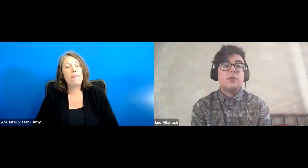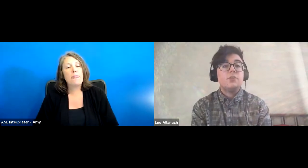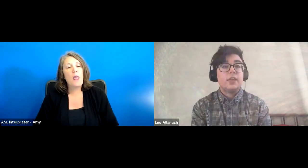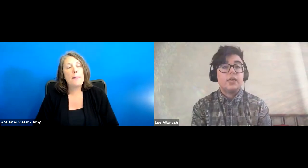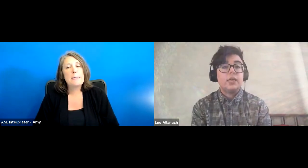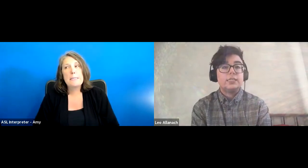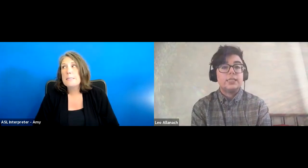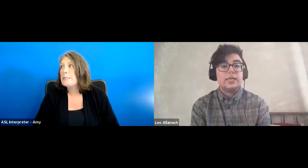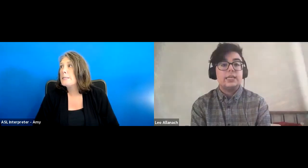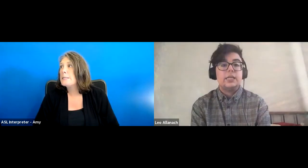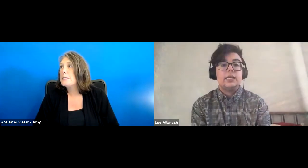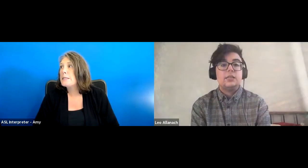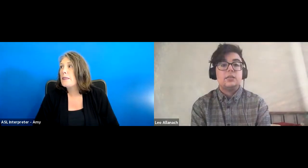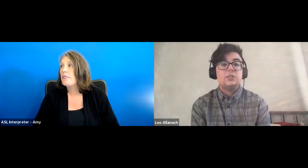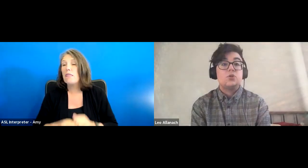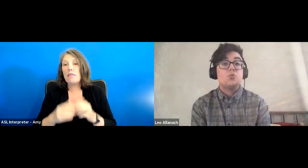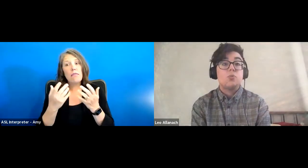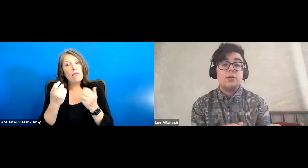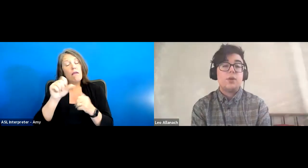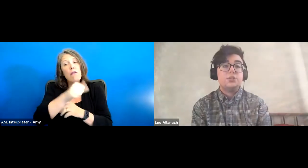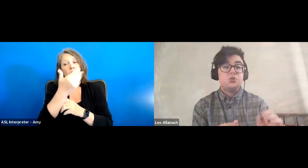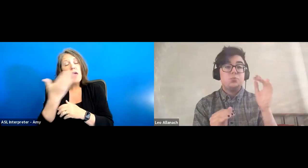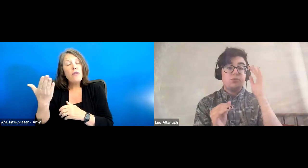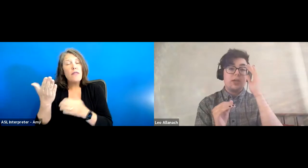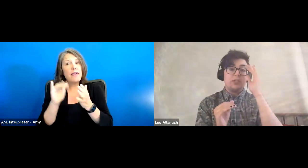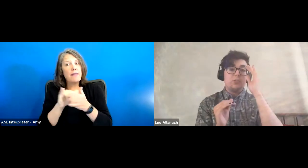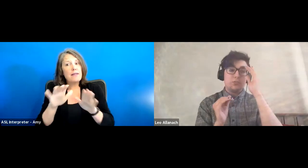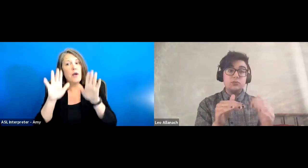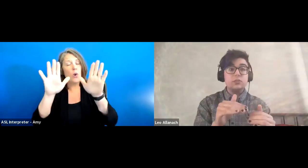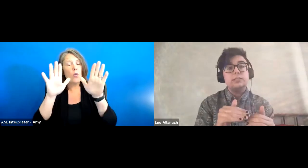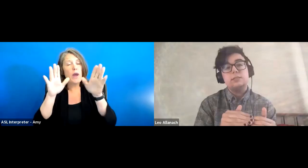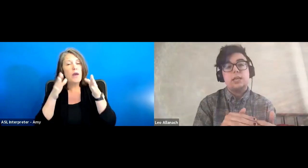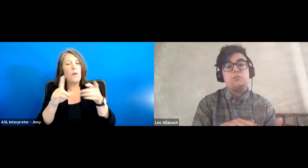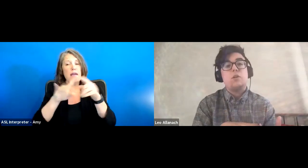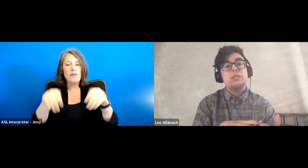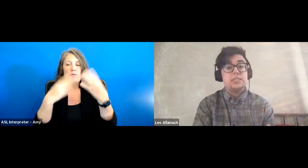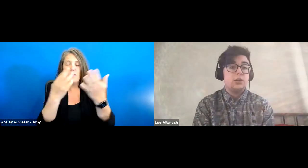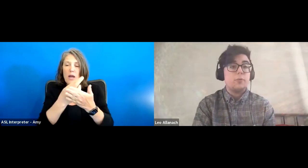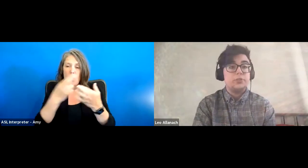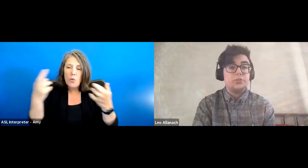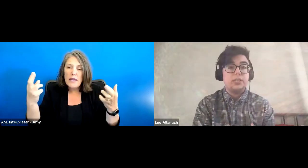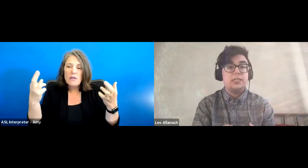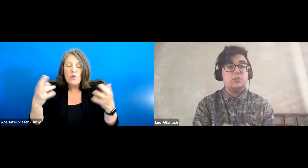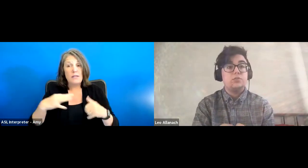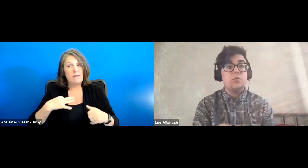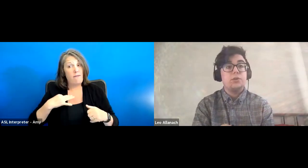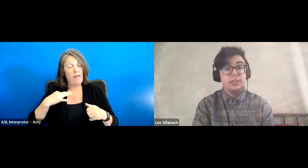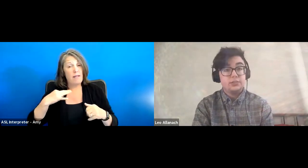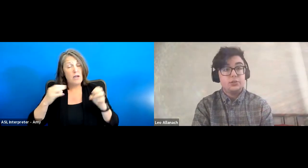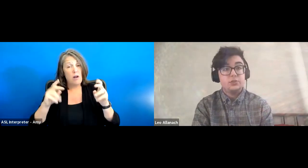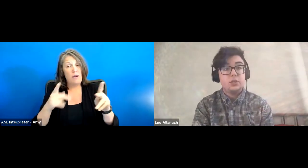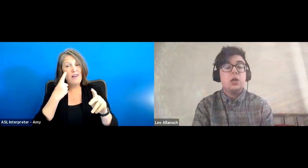The other thing is that it is a great way to provide resources and volunteer opportunities